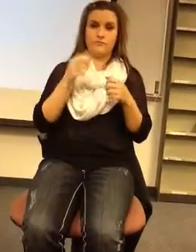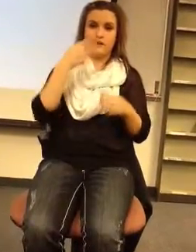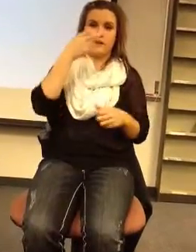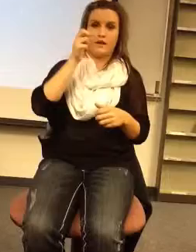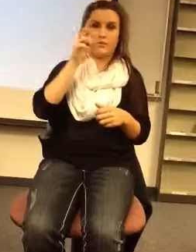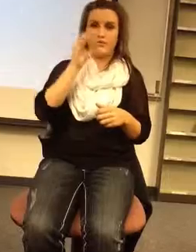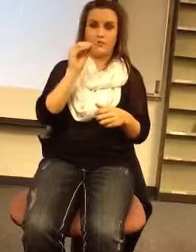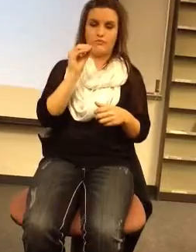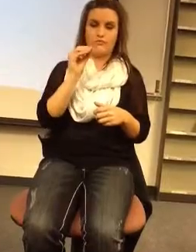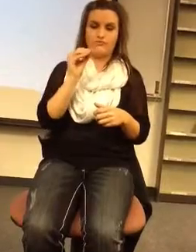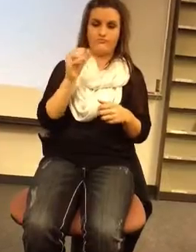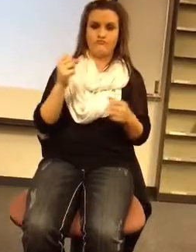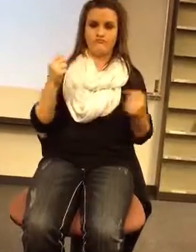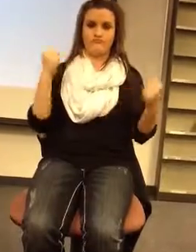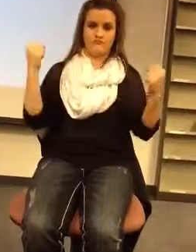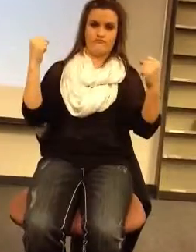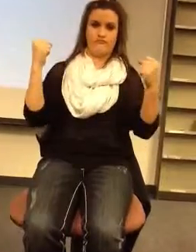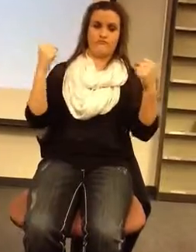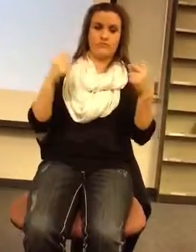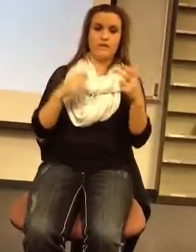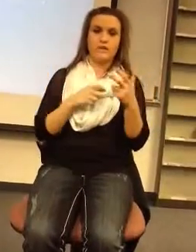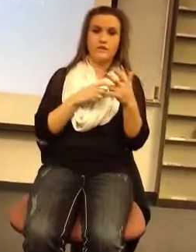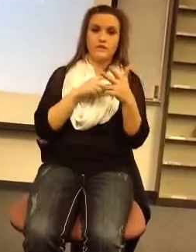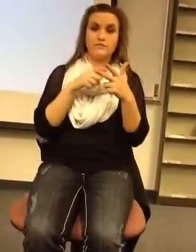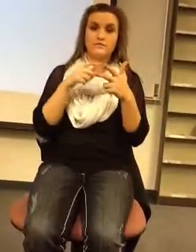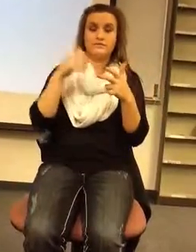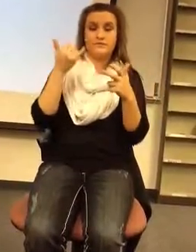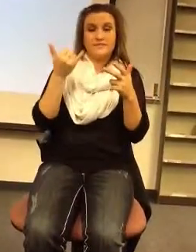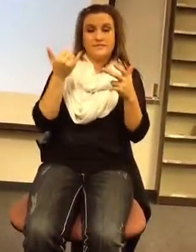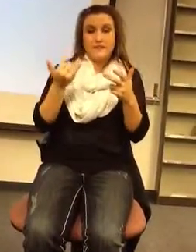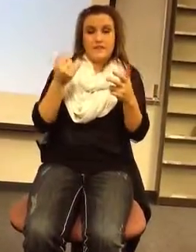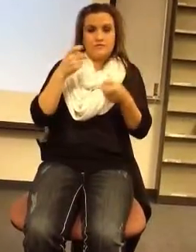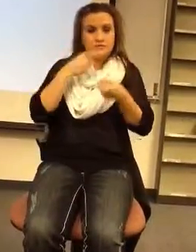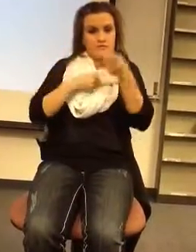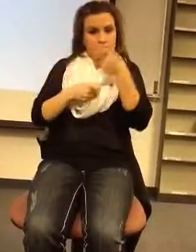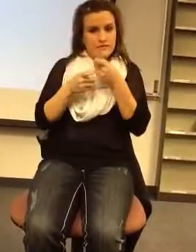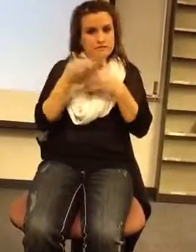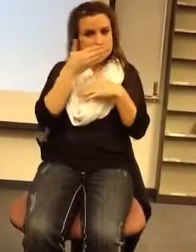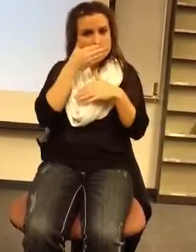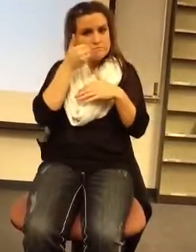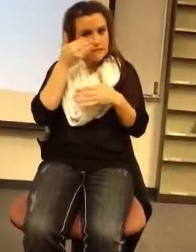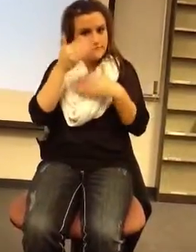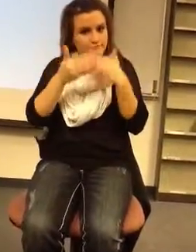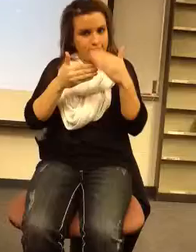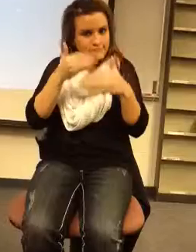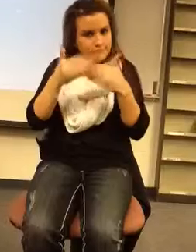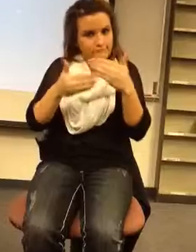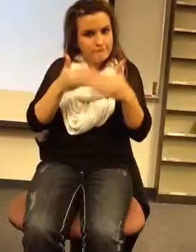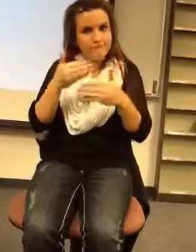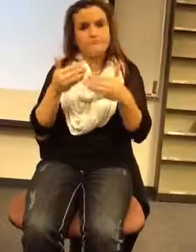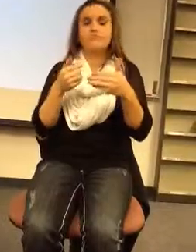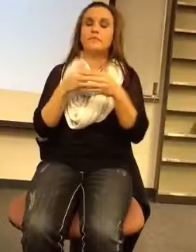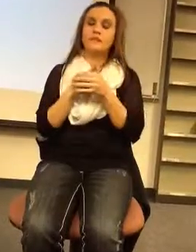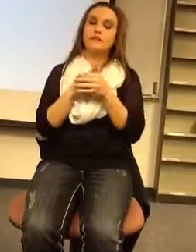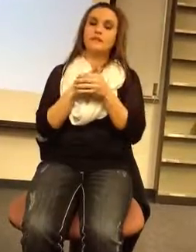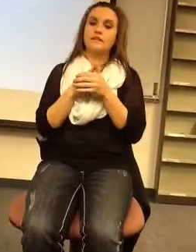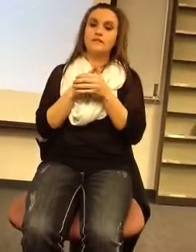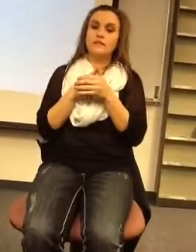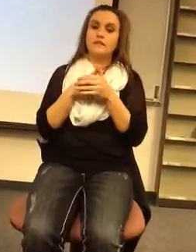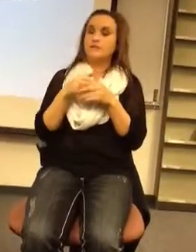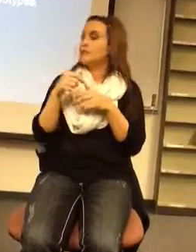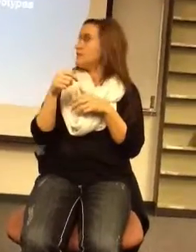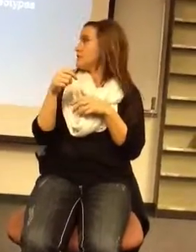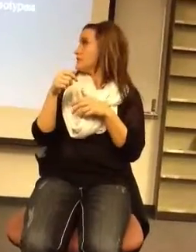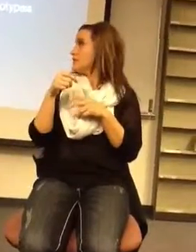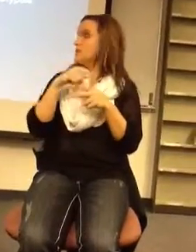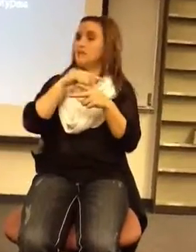print. But it's changing, it's getting better. And so I think these 3 things lead to us as